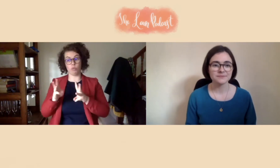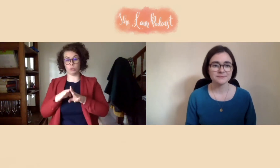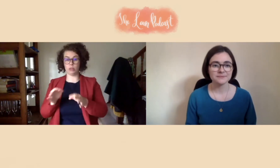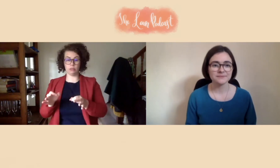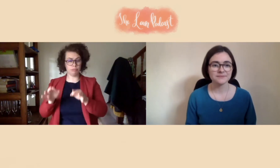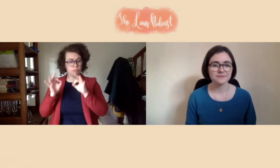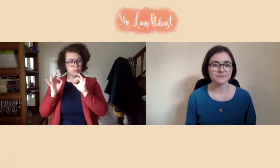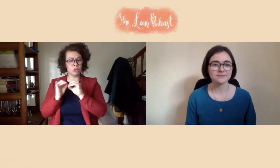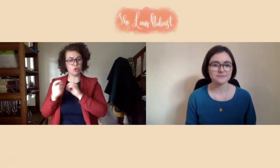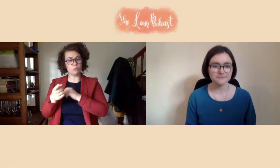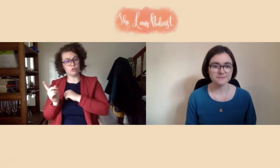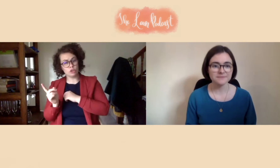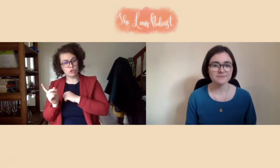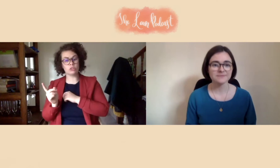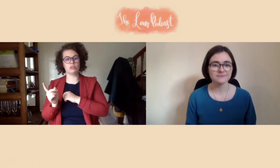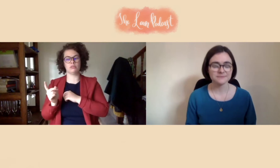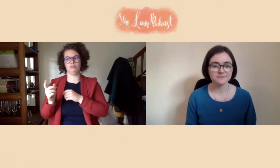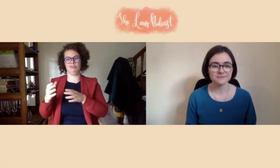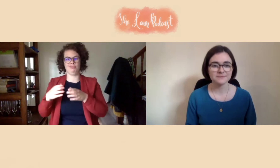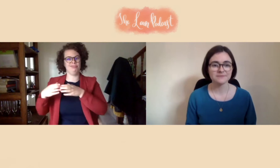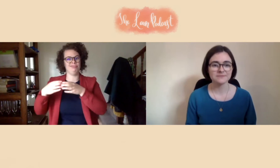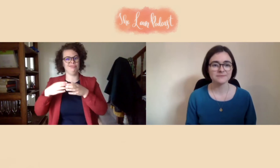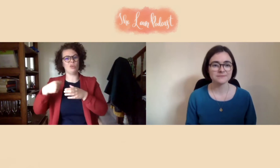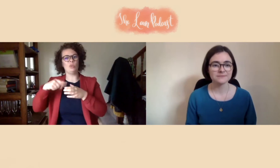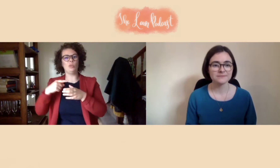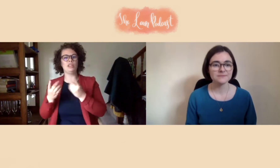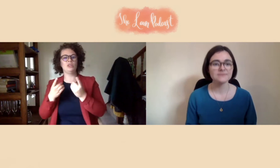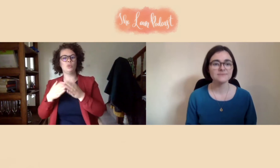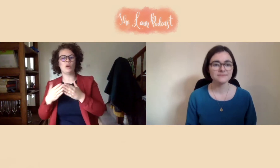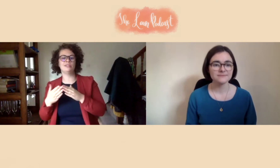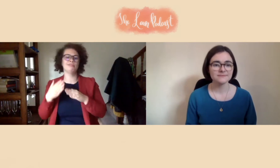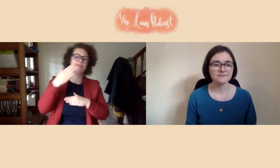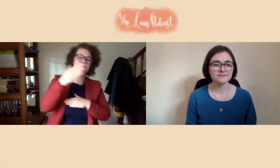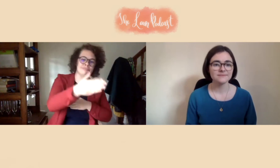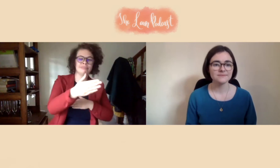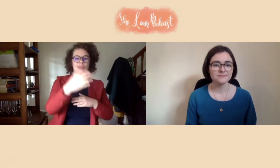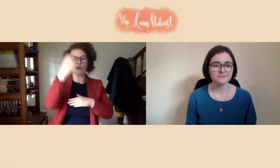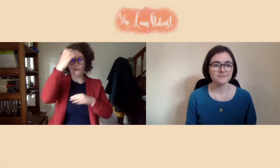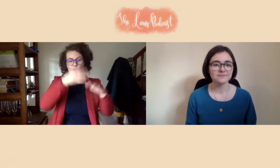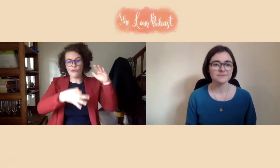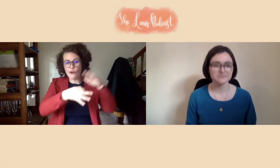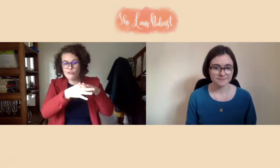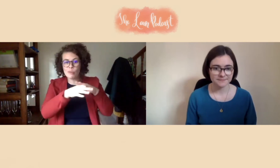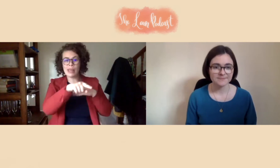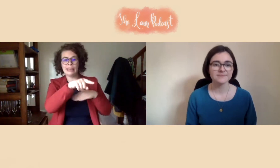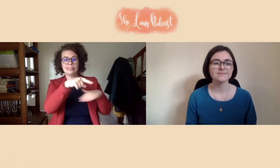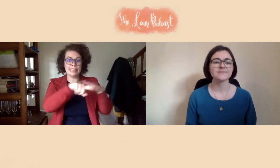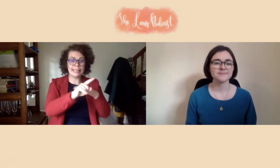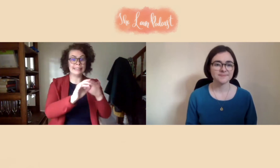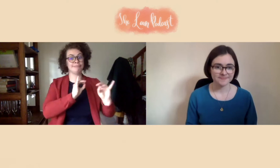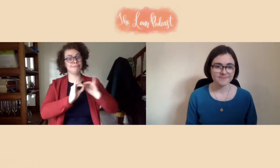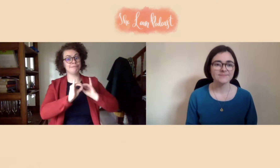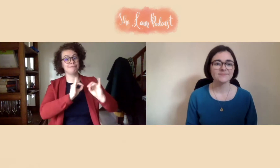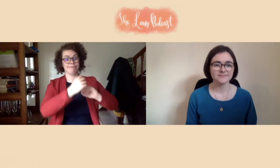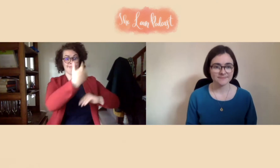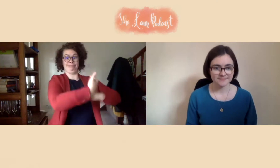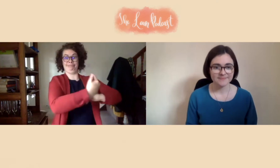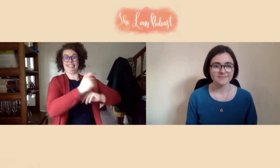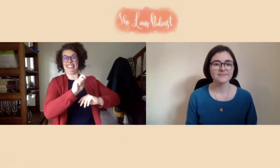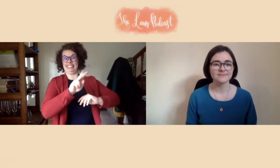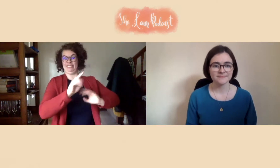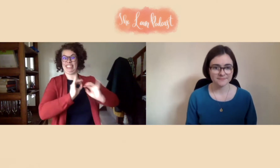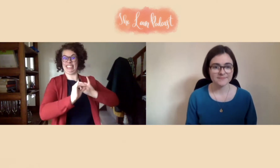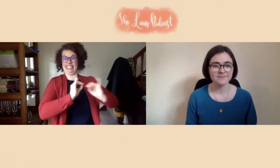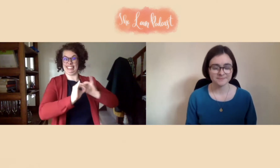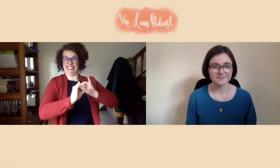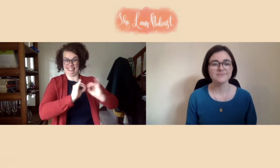Ireland for government bodies who were doing announcements on like a daily basis about COVID-19.